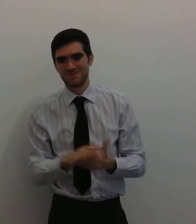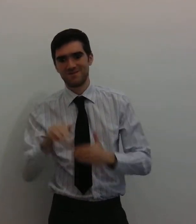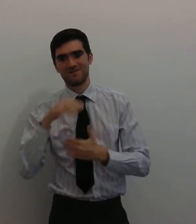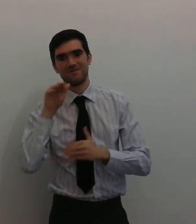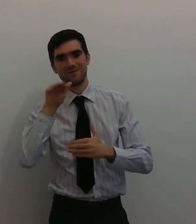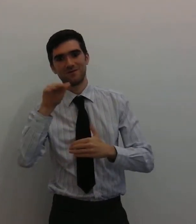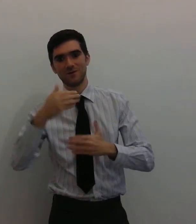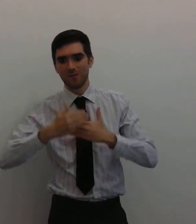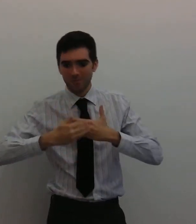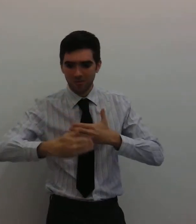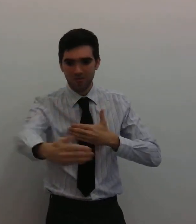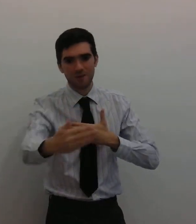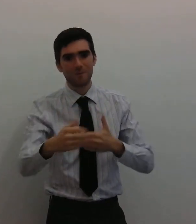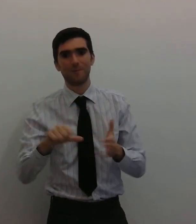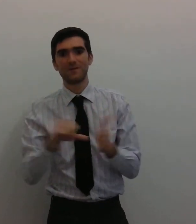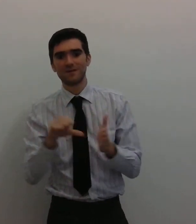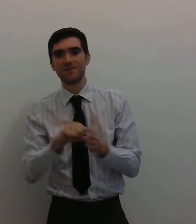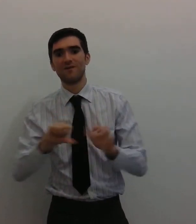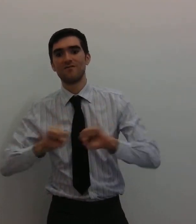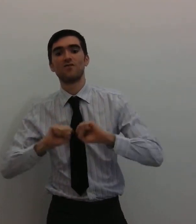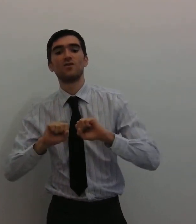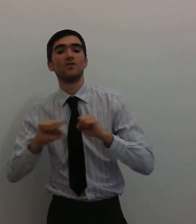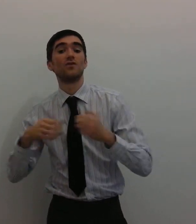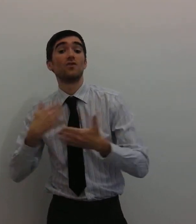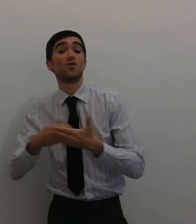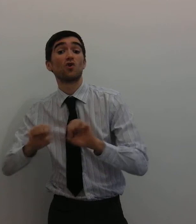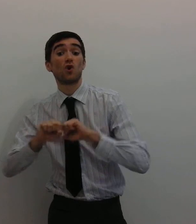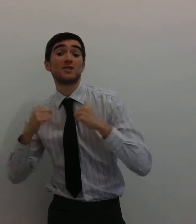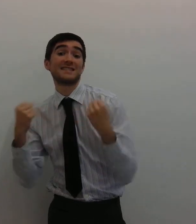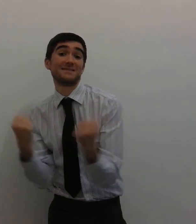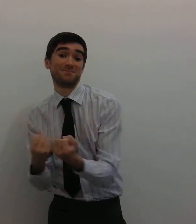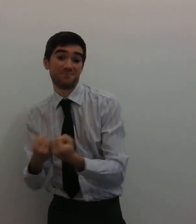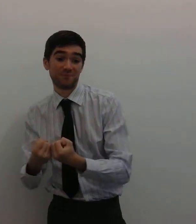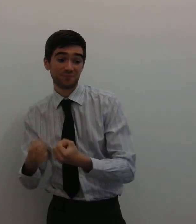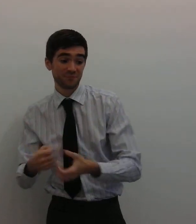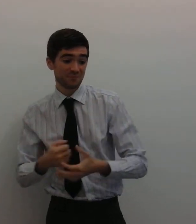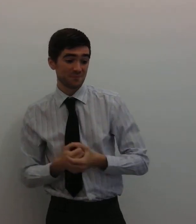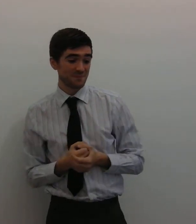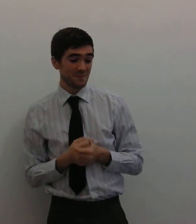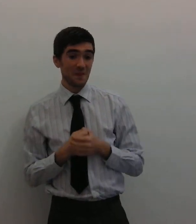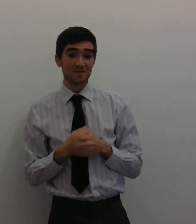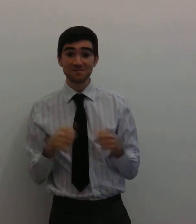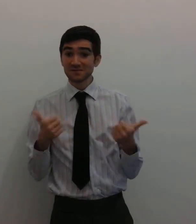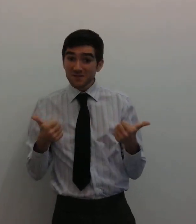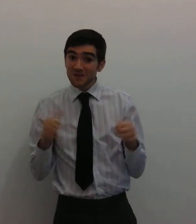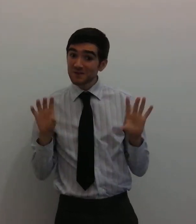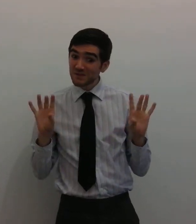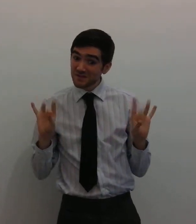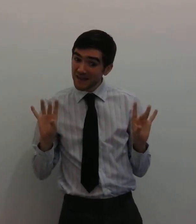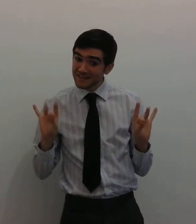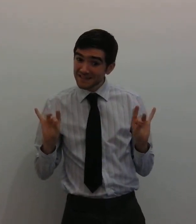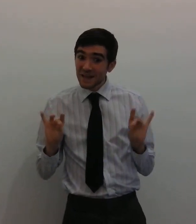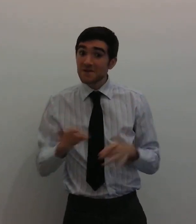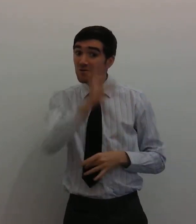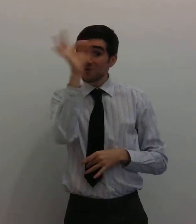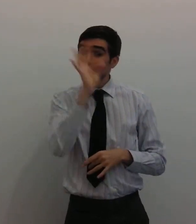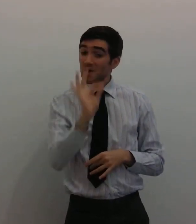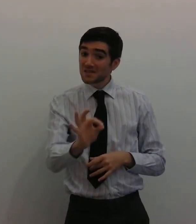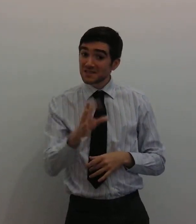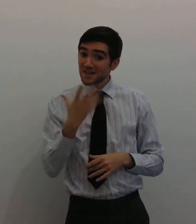with the cost team. So that's about it. So other than any questions,